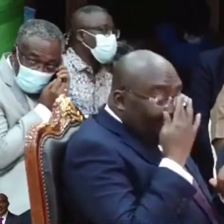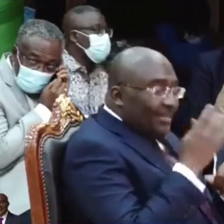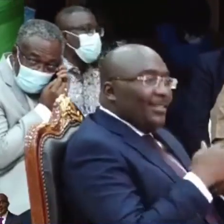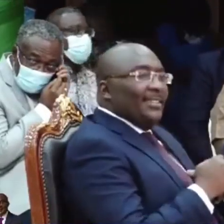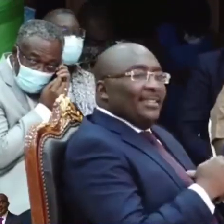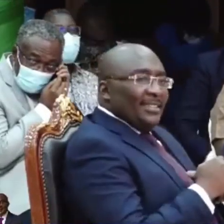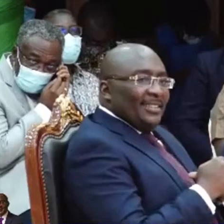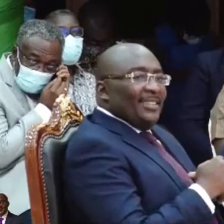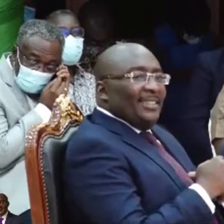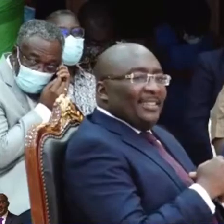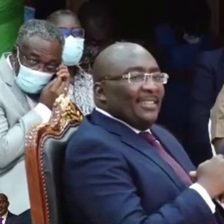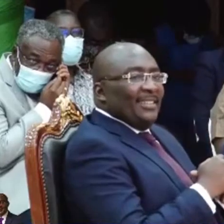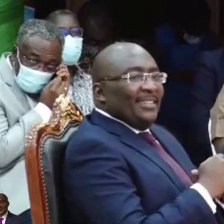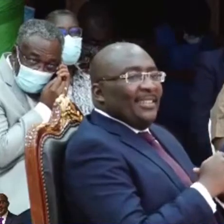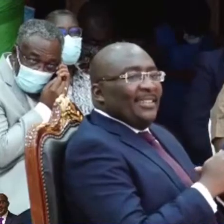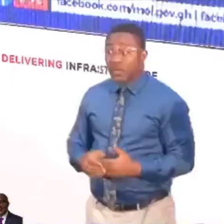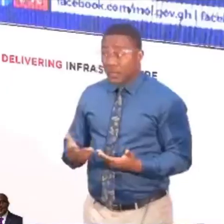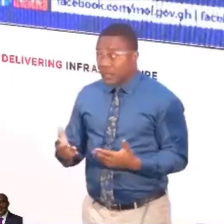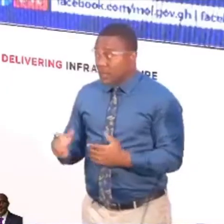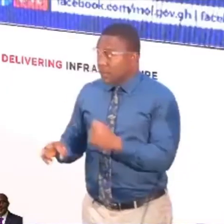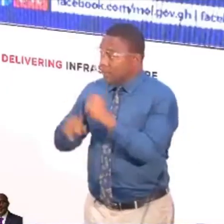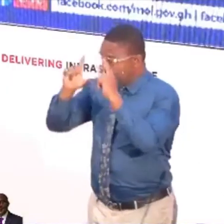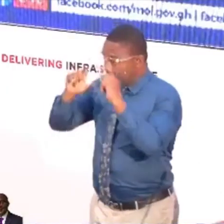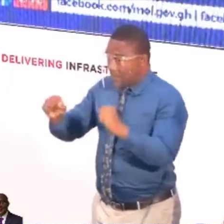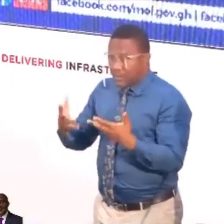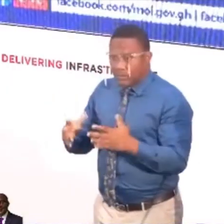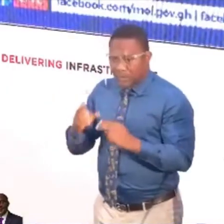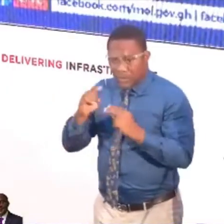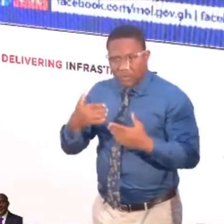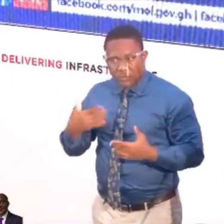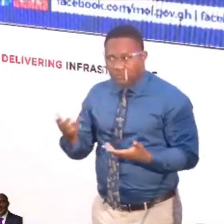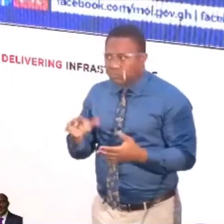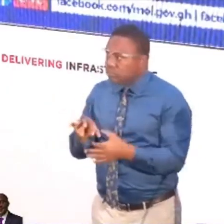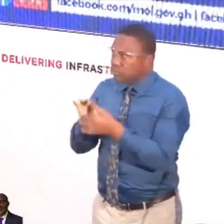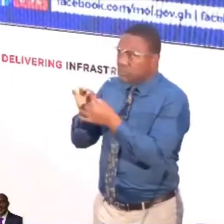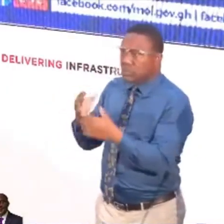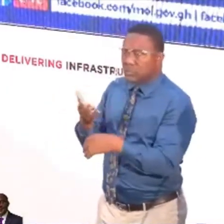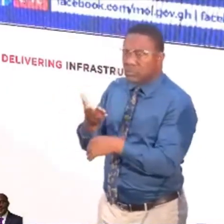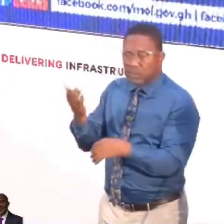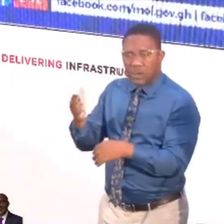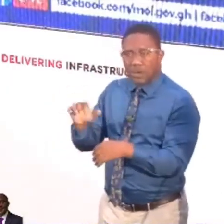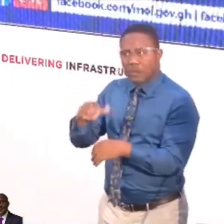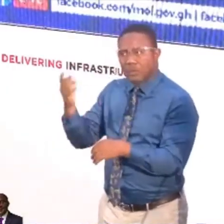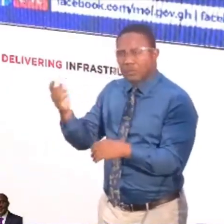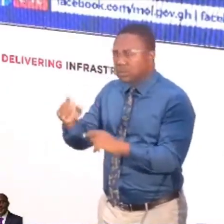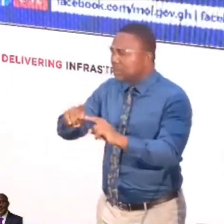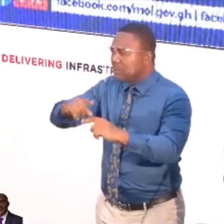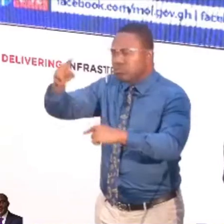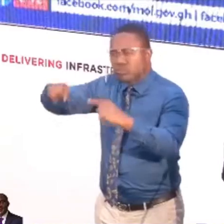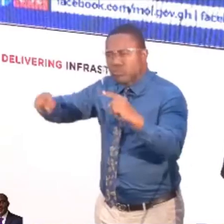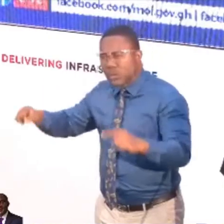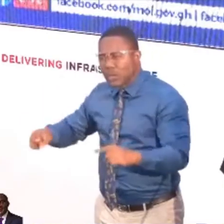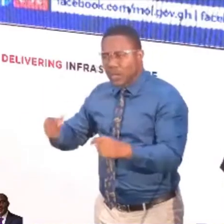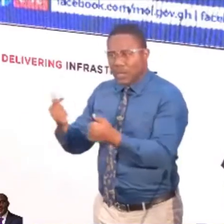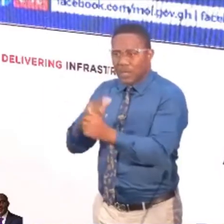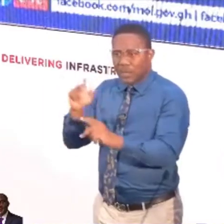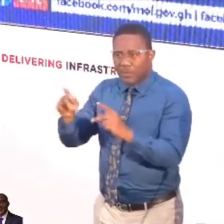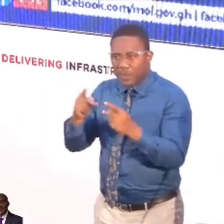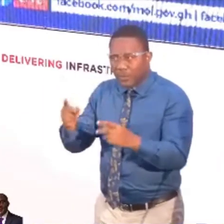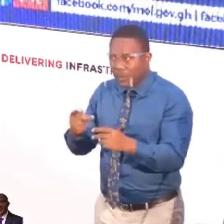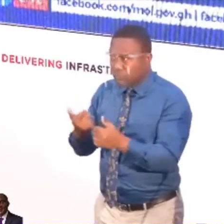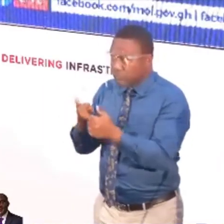Your Excellencies, Honorable Ministers, we are joined virtually by several thousands of Ghanaians who are